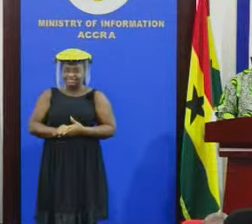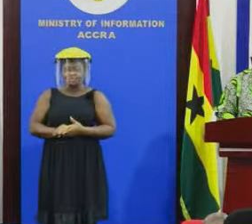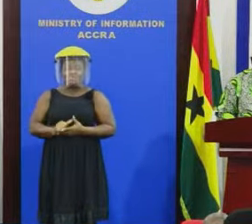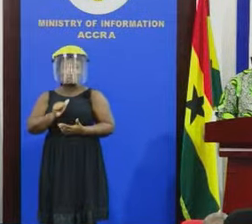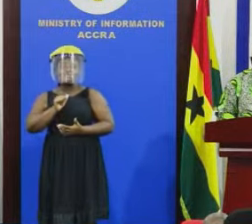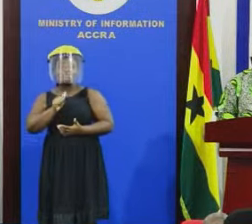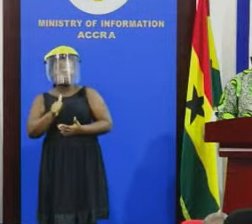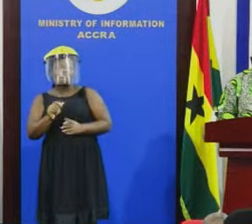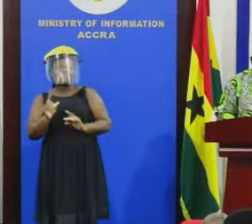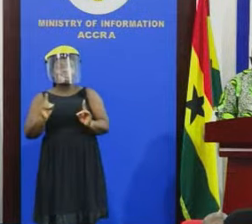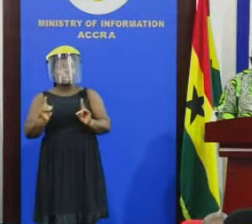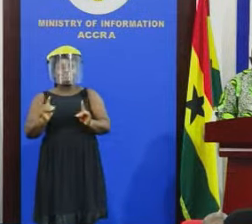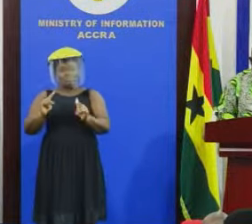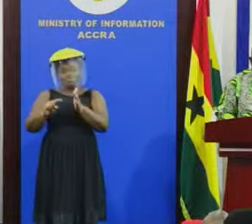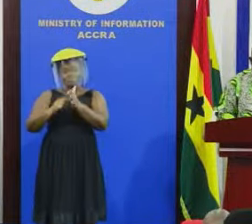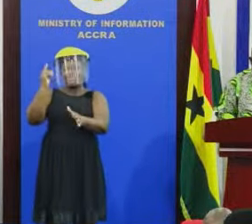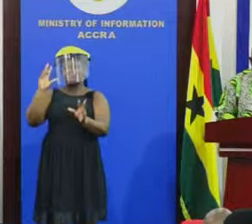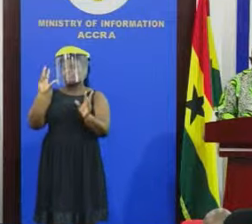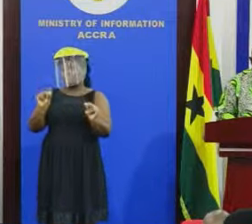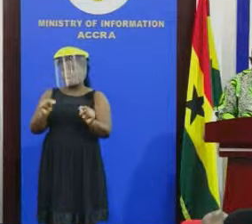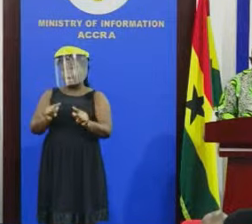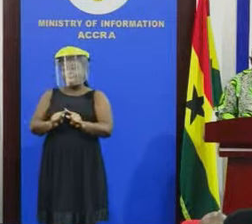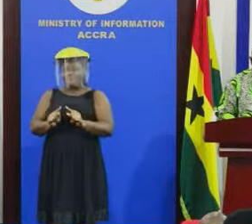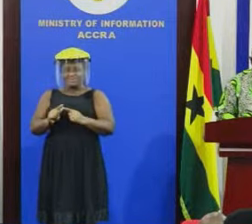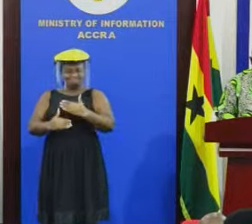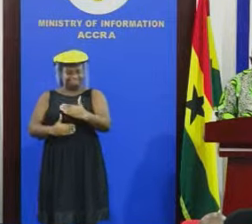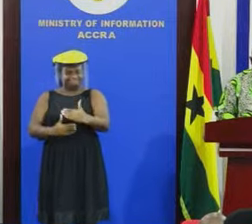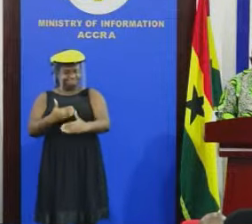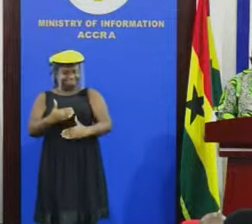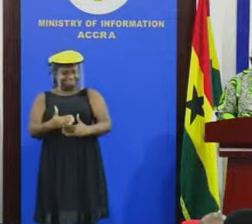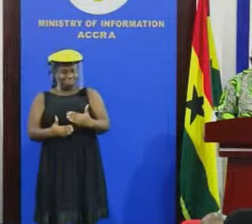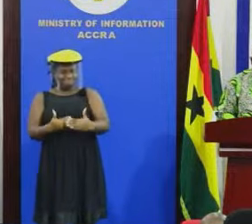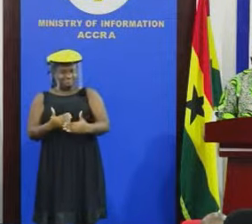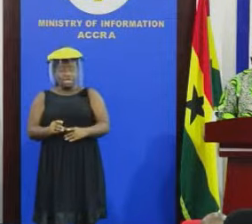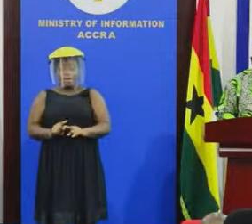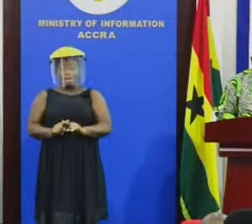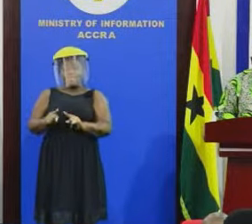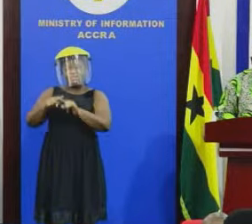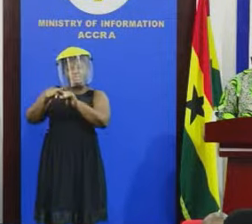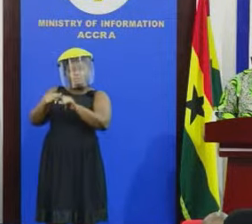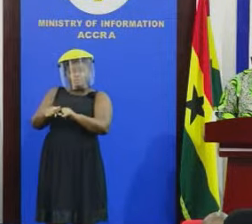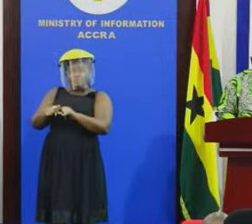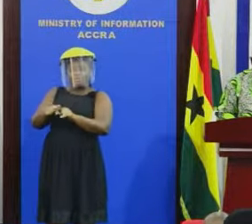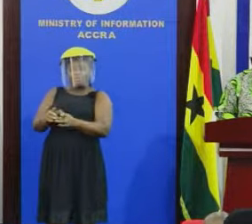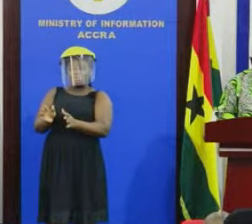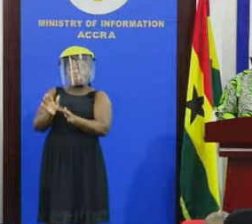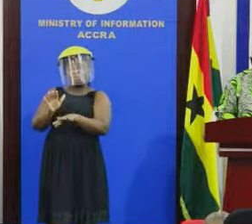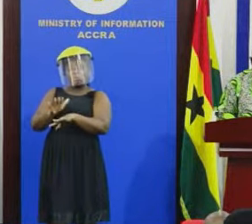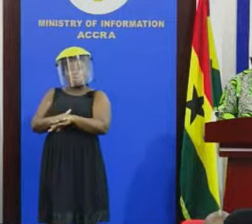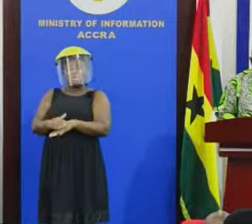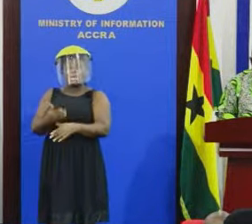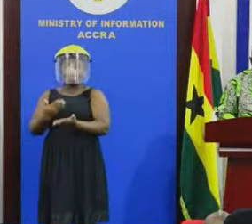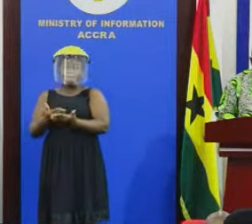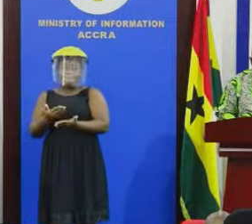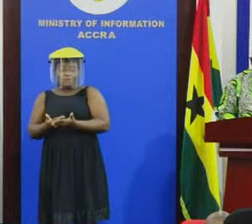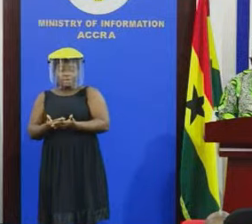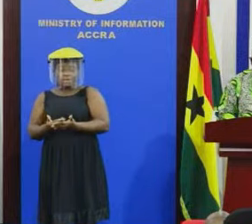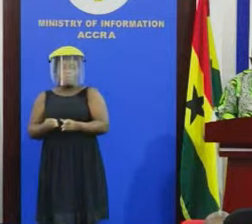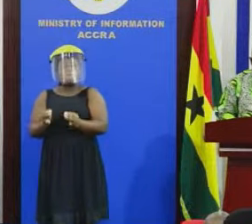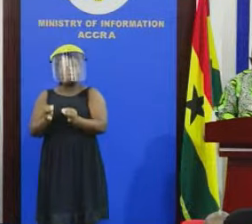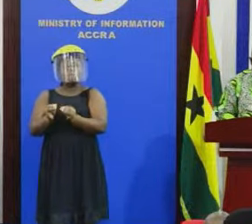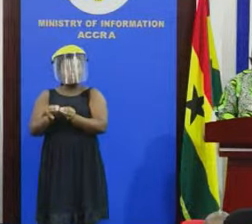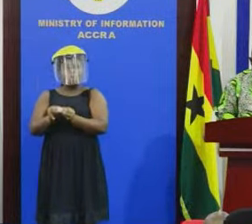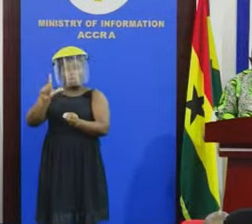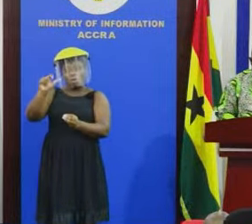is not going to be a one-off event. It is a process, and depending on the availability of resources, more